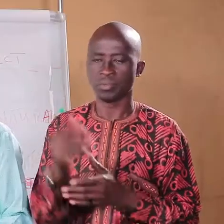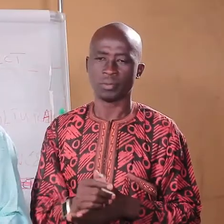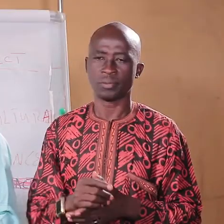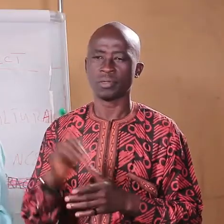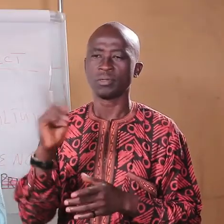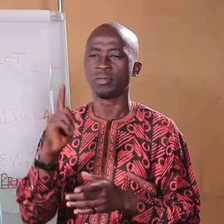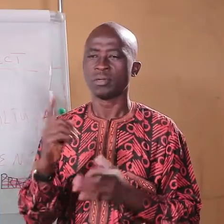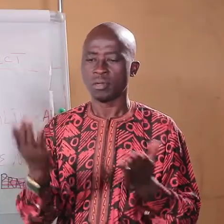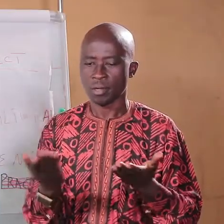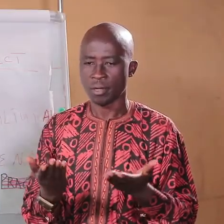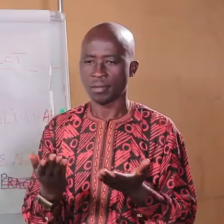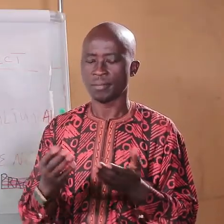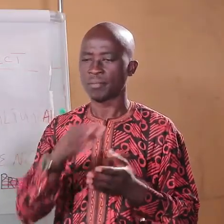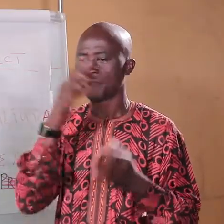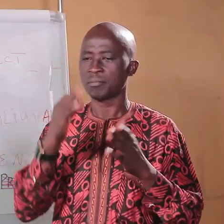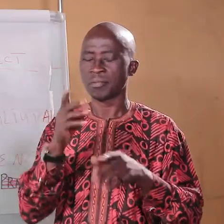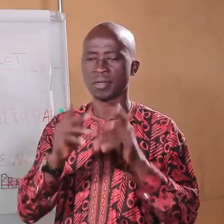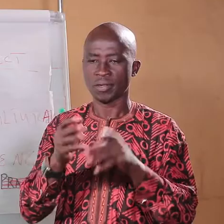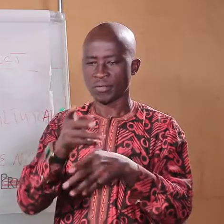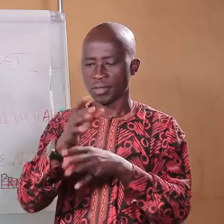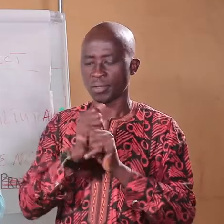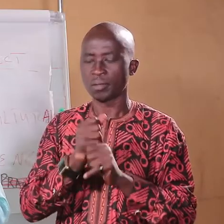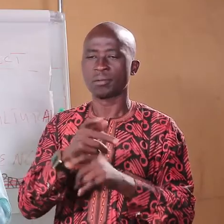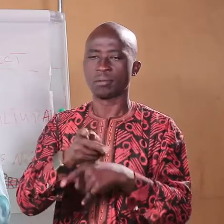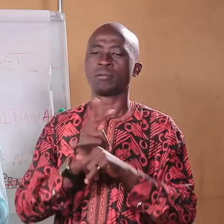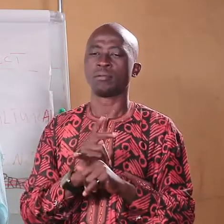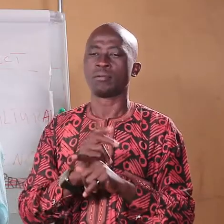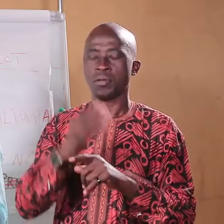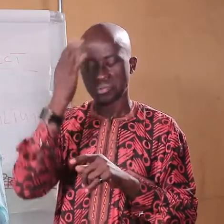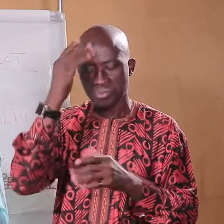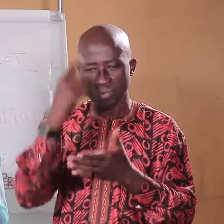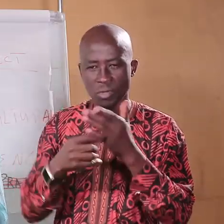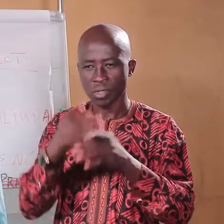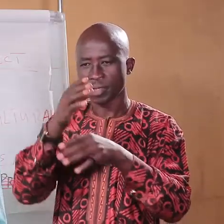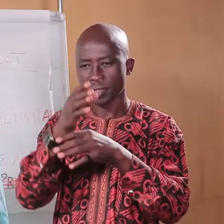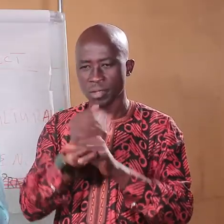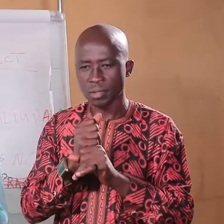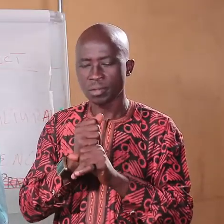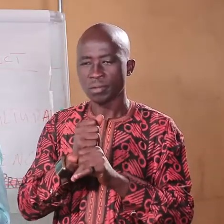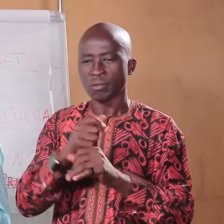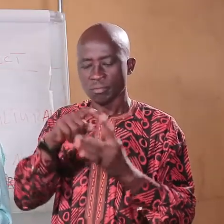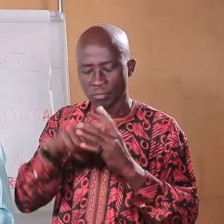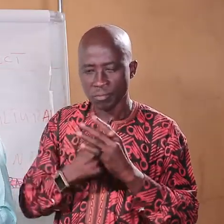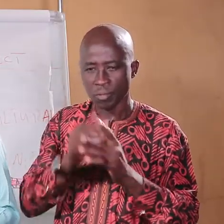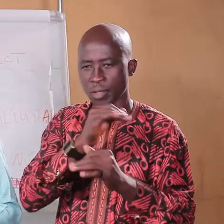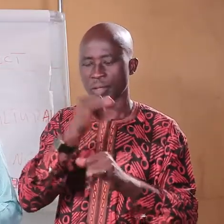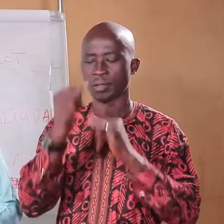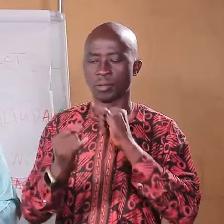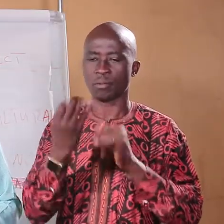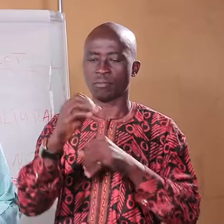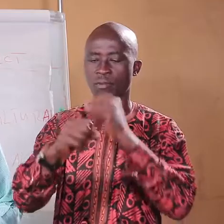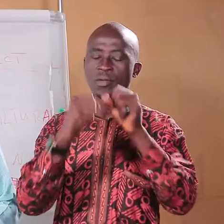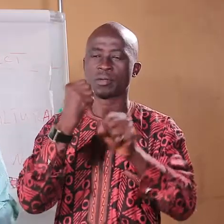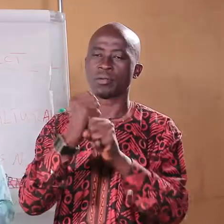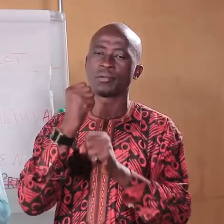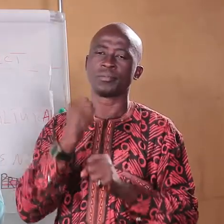the farmers, when he obtains a loan, he knows what he gets at the beginning of the year and at the end